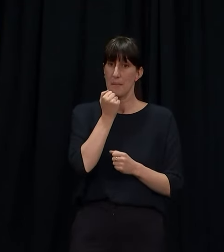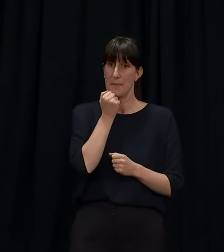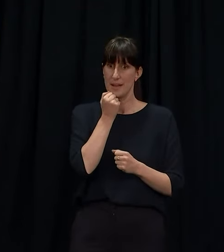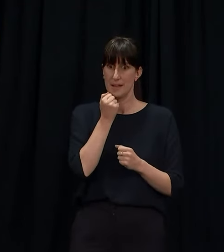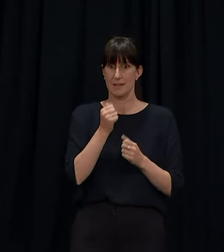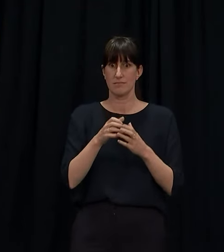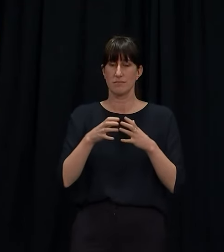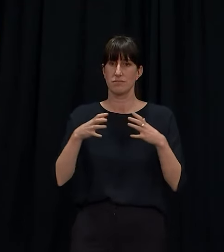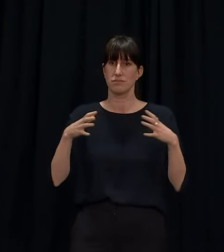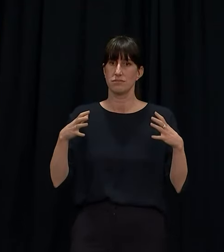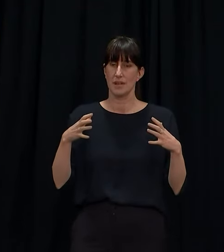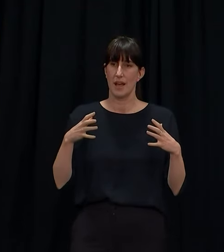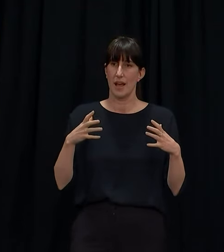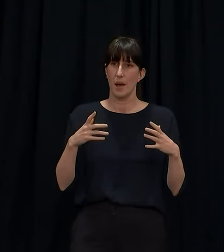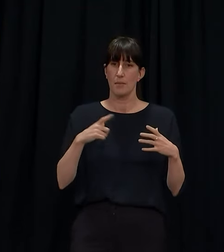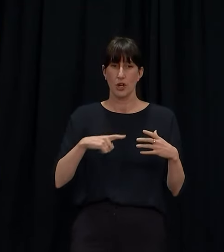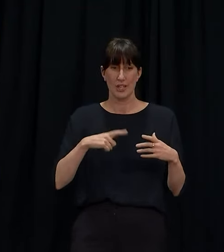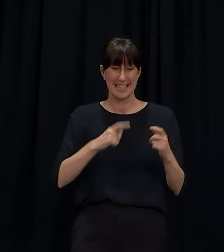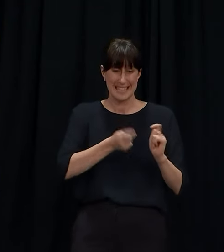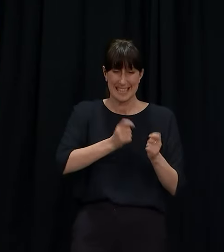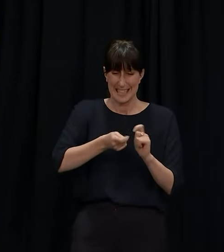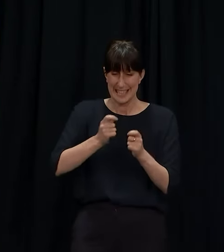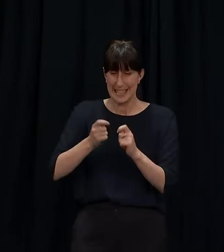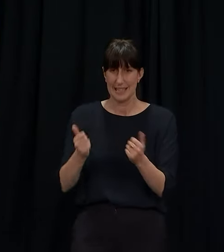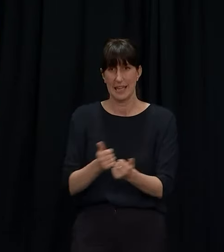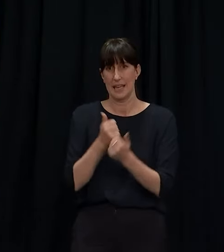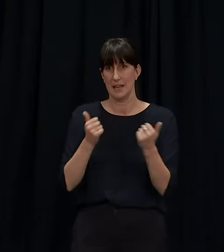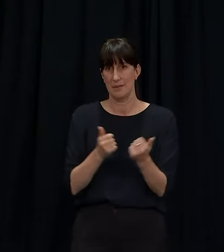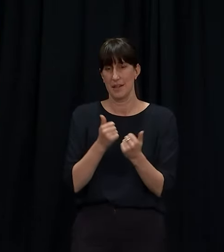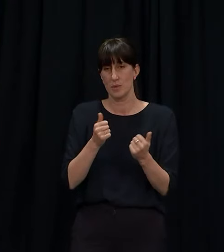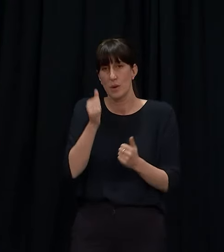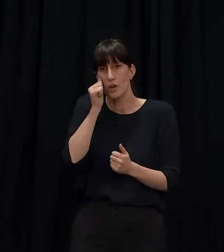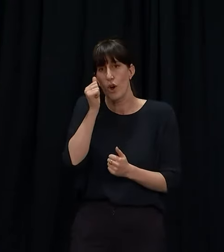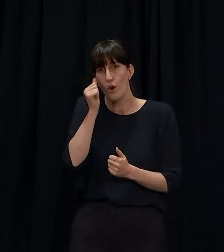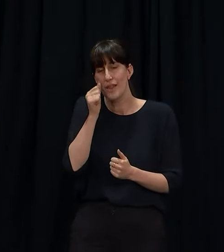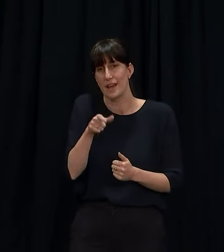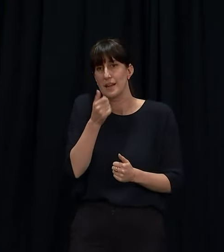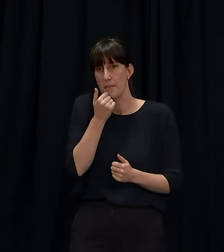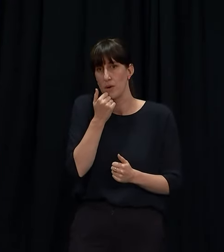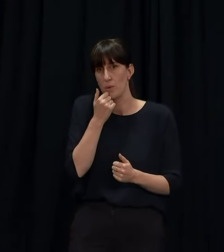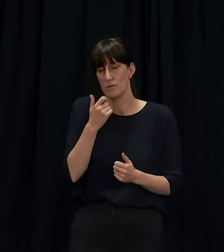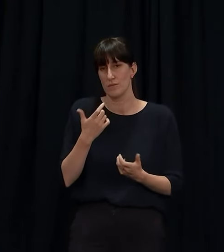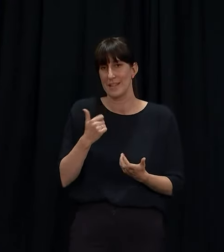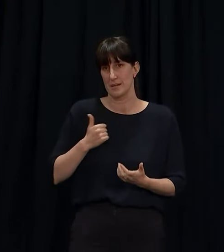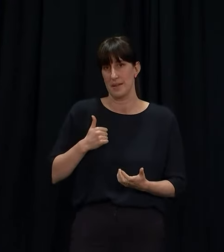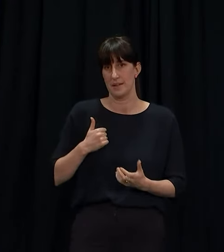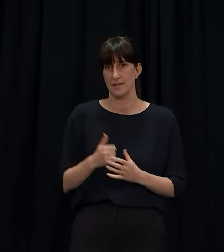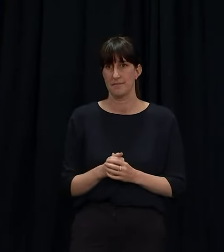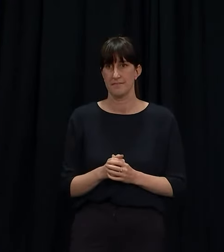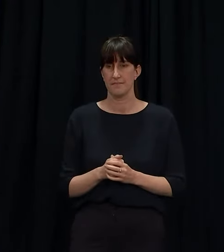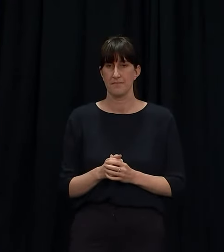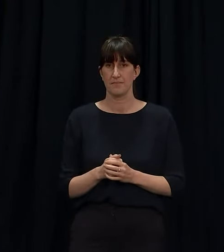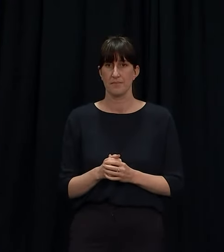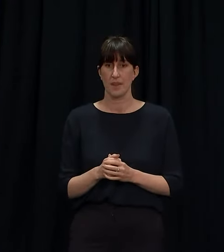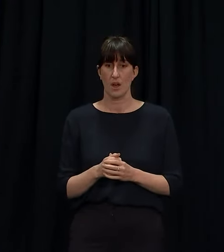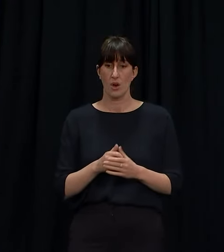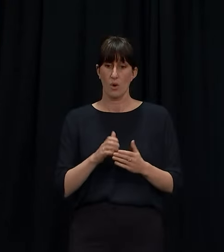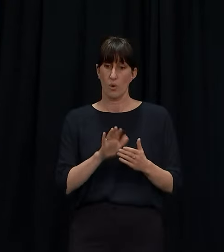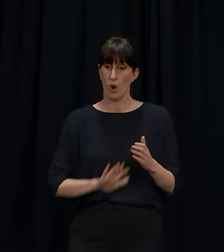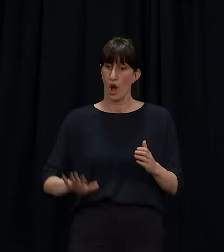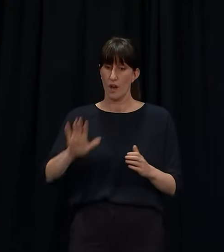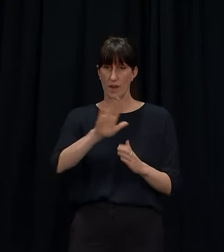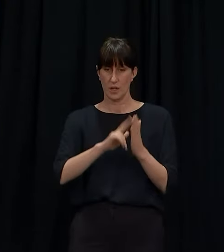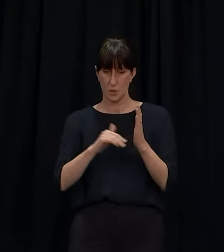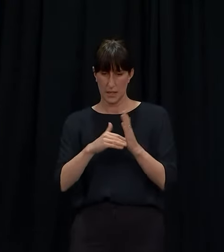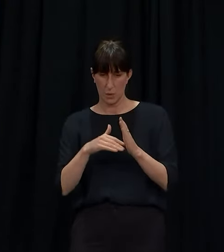to test in large numbers. Public health staff across the motu continue to focus on higher risk